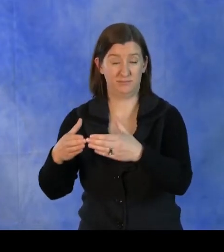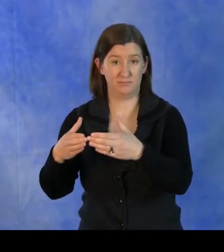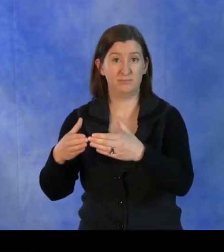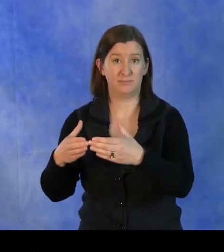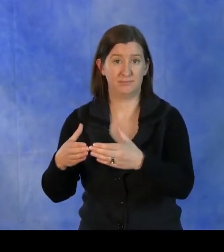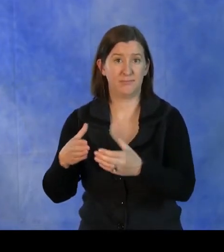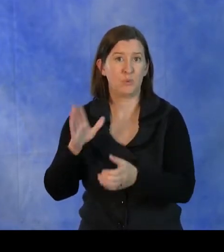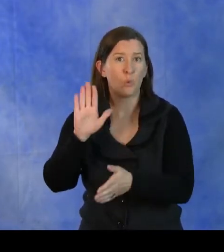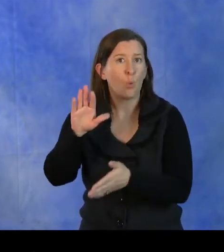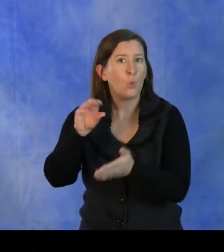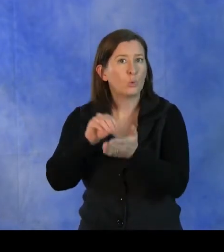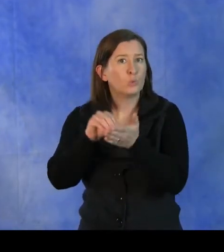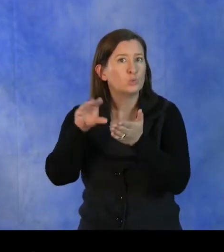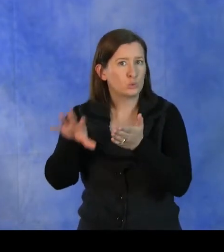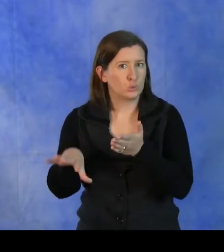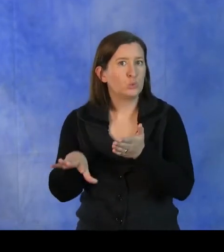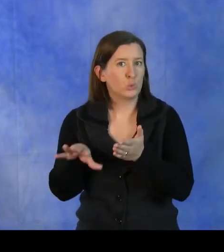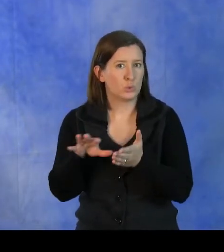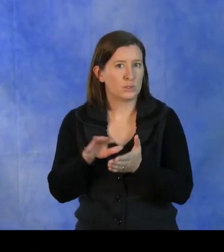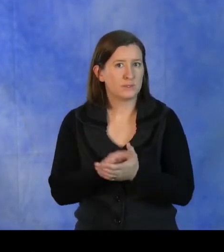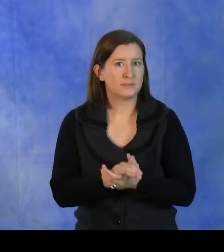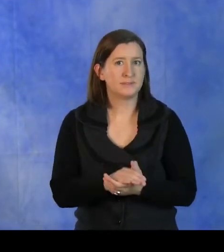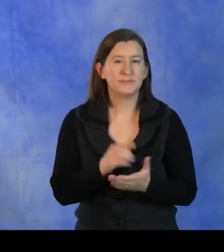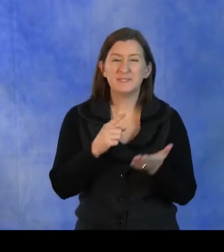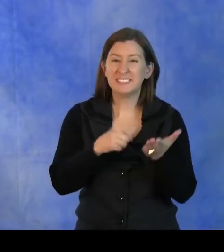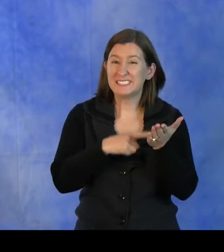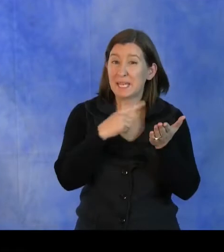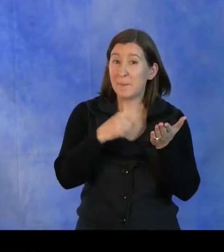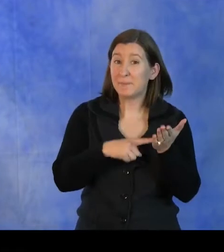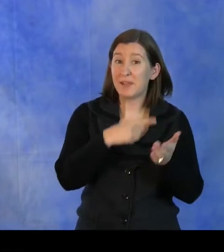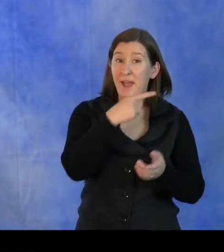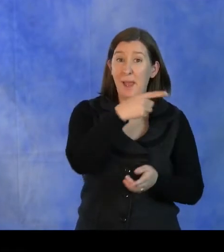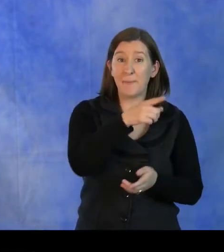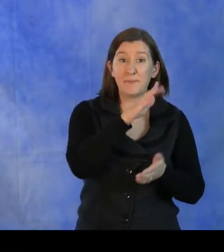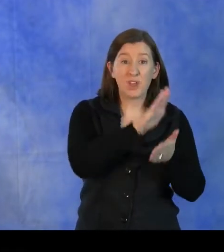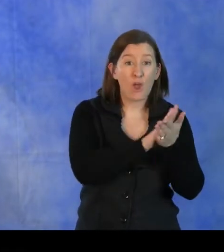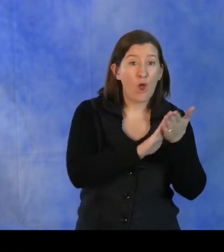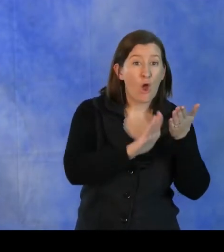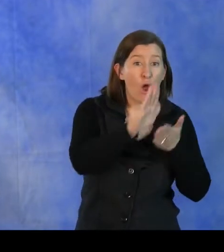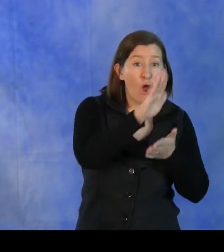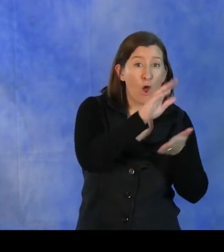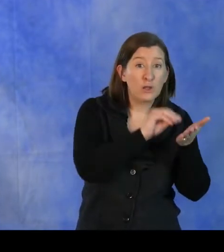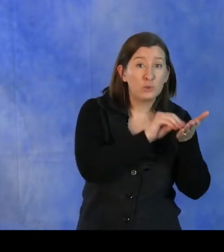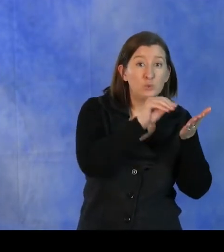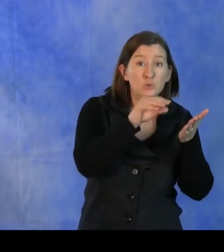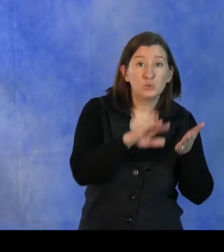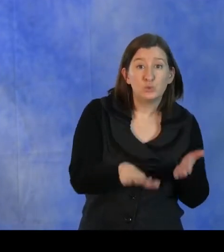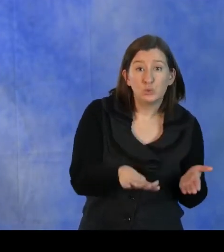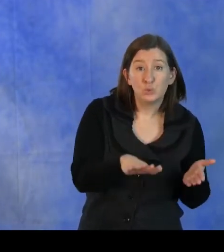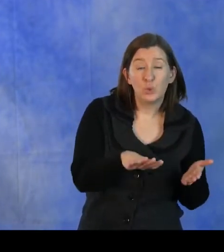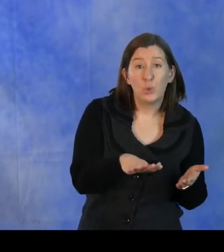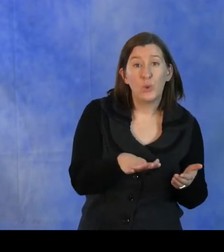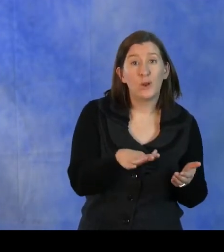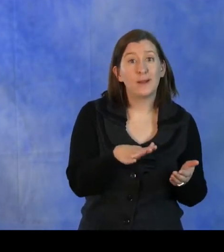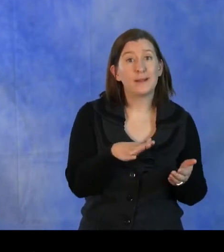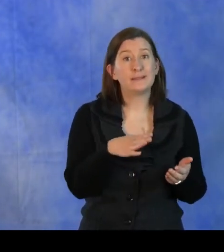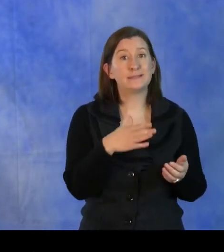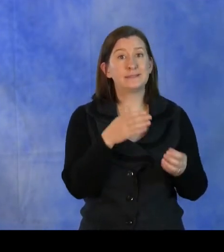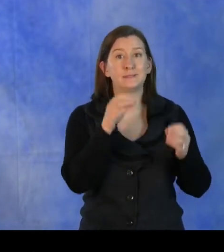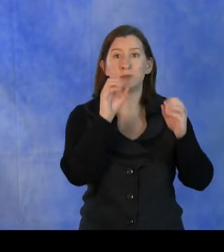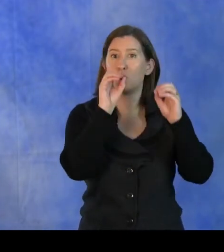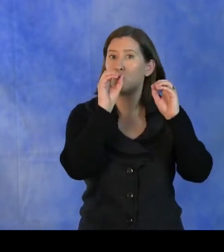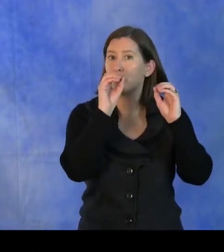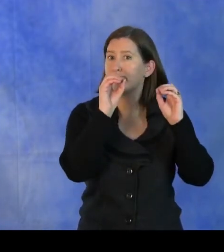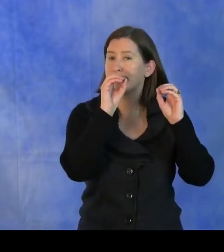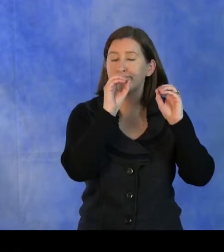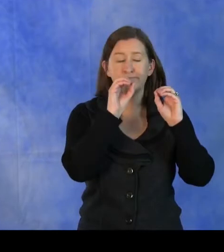you can see if that would apply to your group of students. Sometimes they're college students